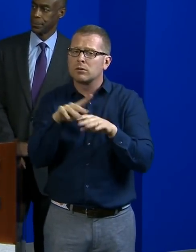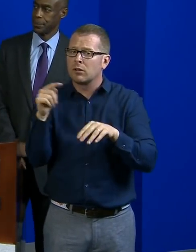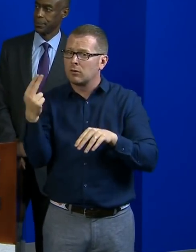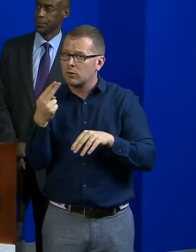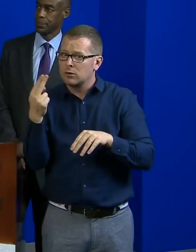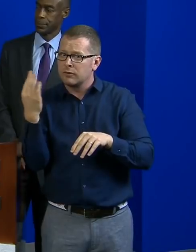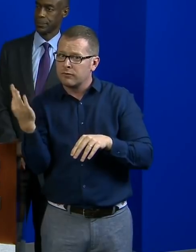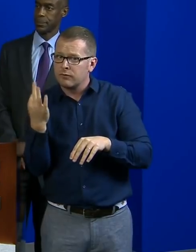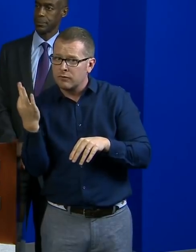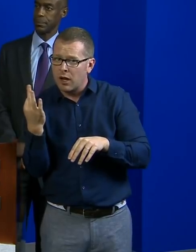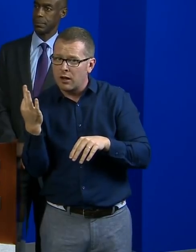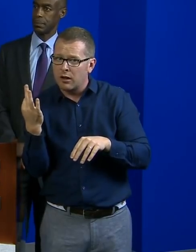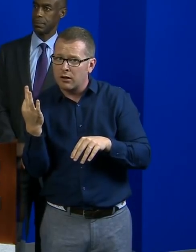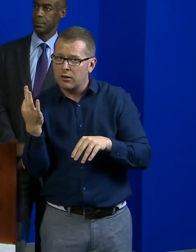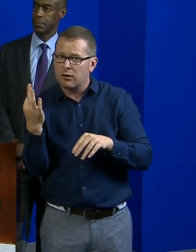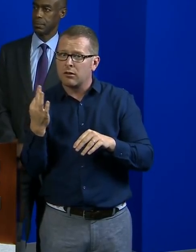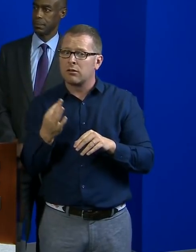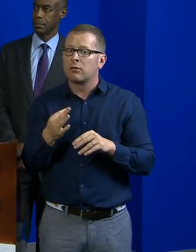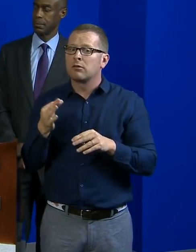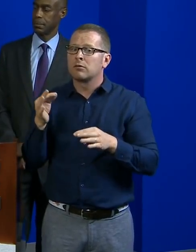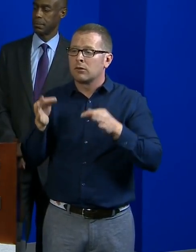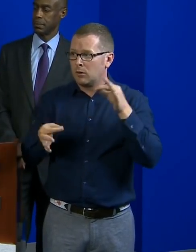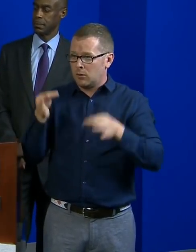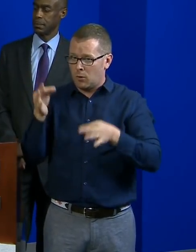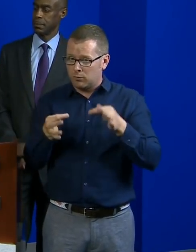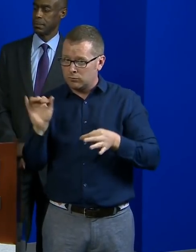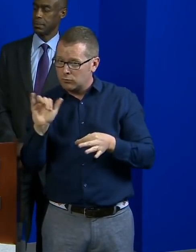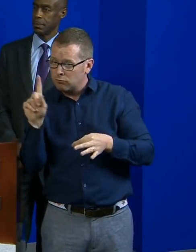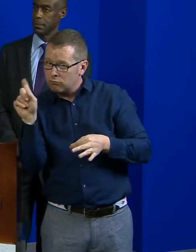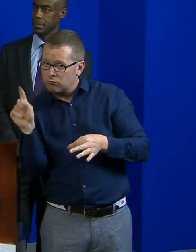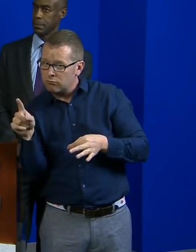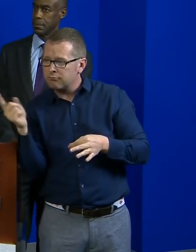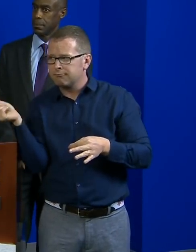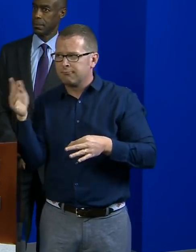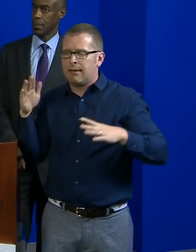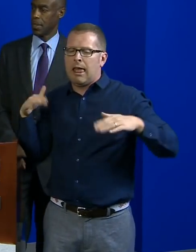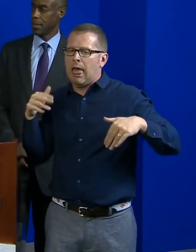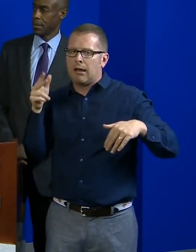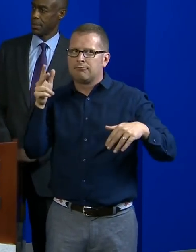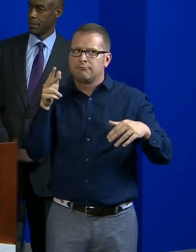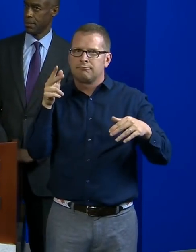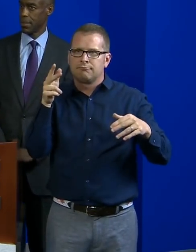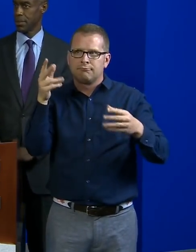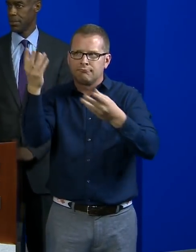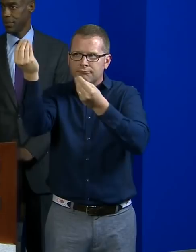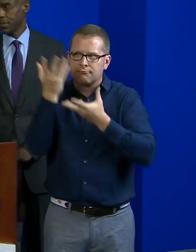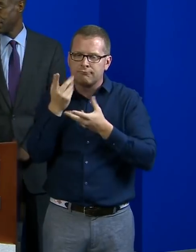word on the court, but I will have that at a later press conference today.